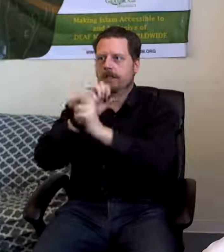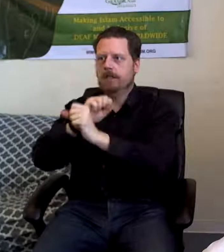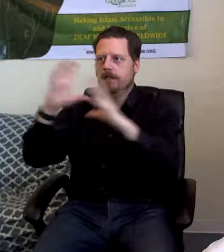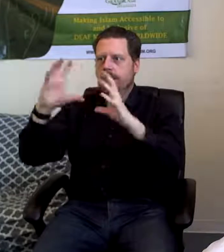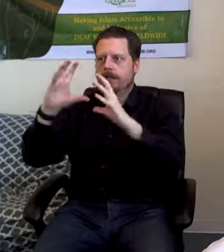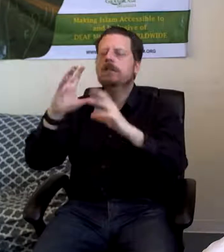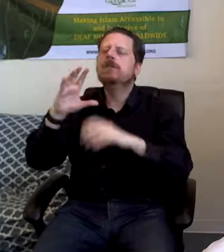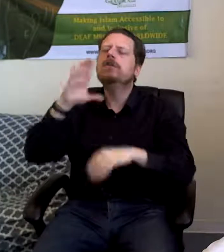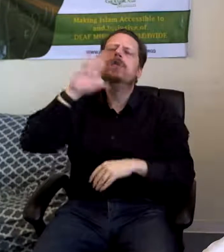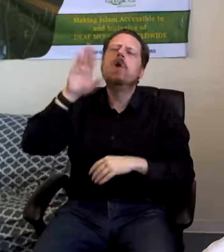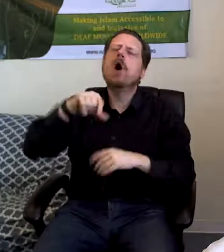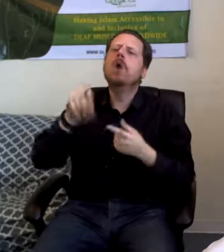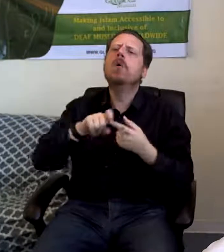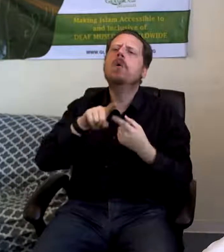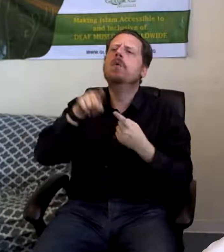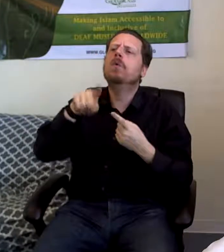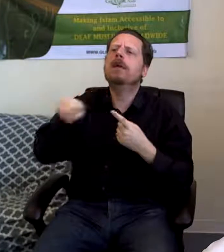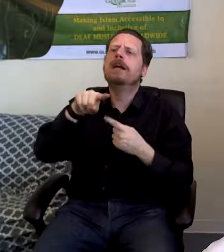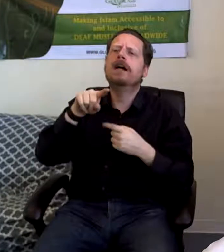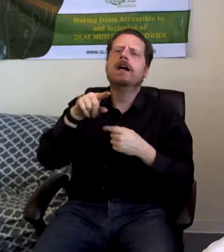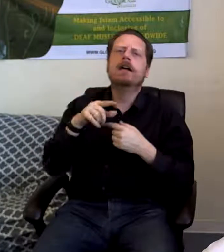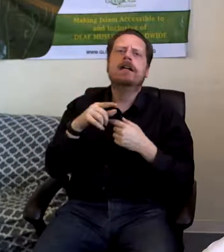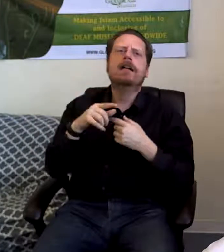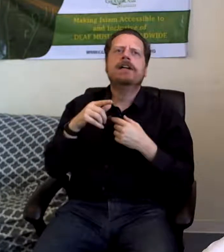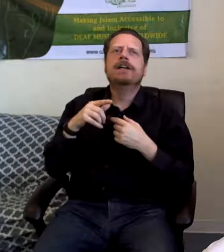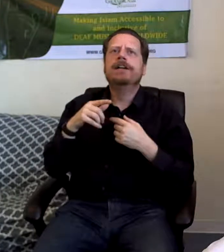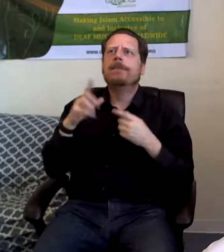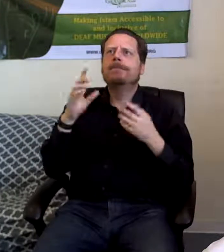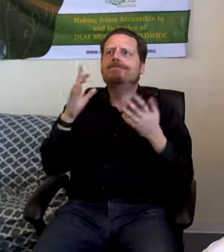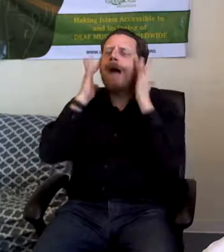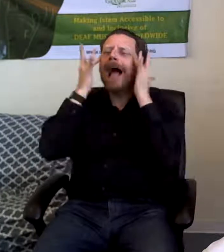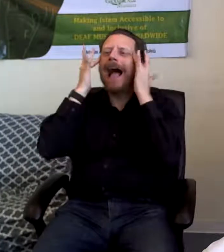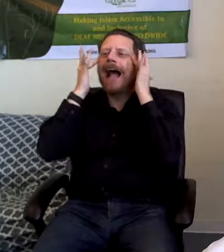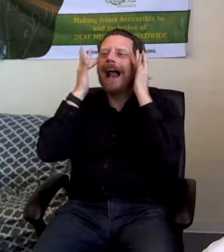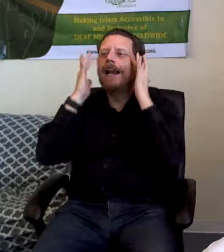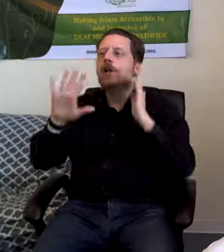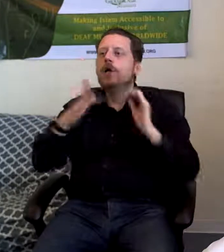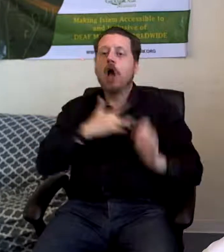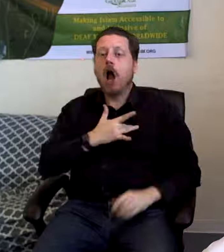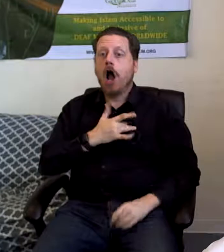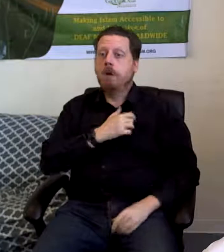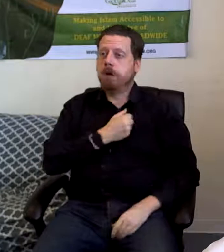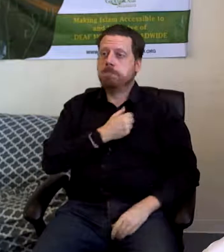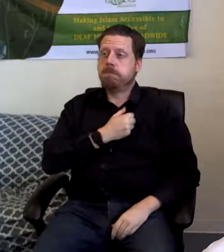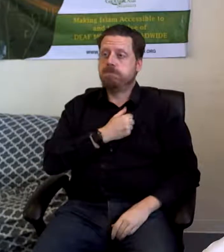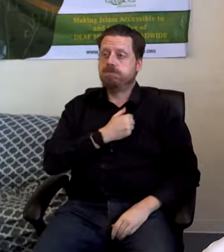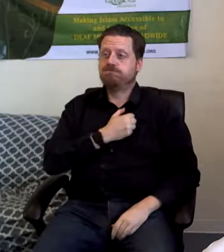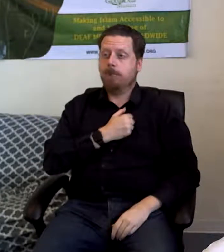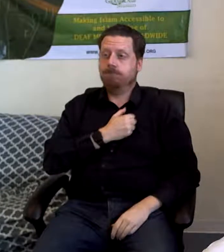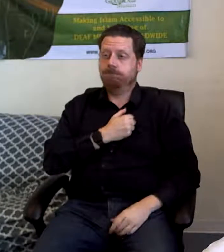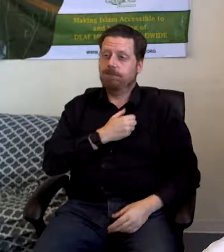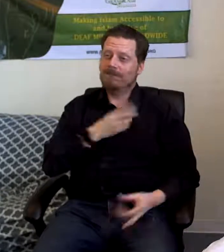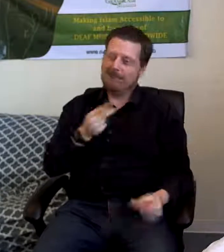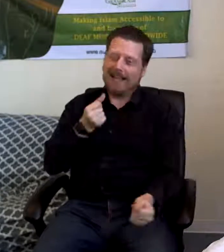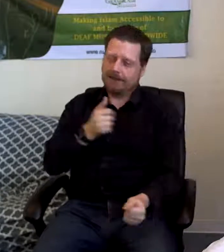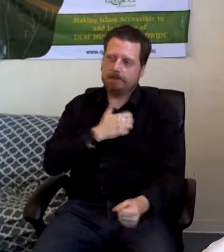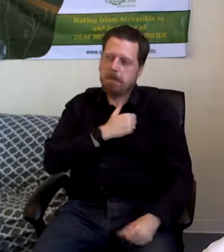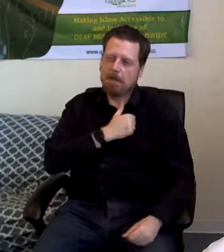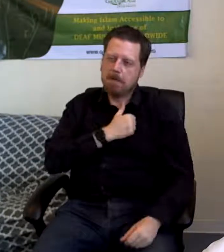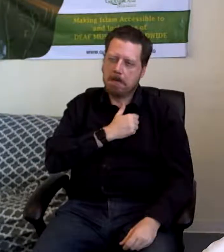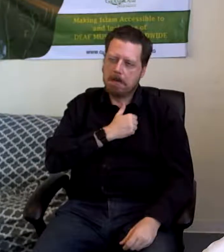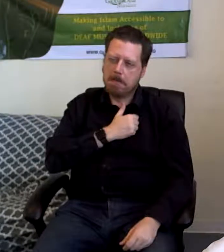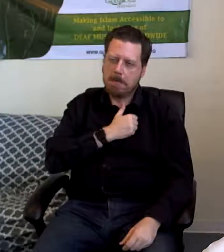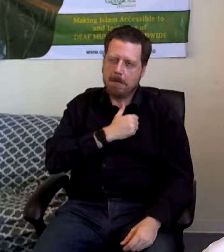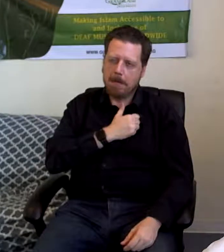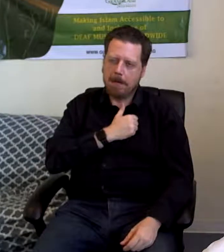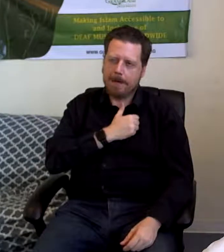You know, when you are in a state of panic, your heart will be pumping a lot,